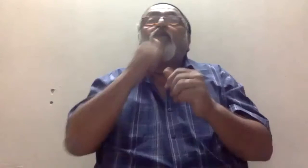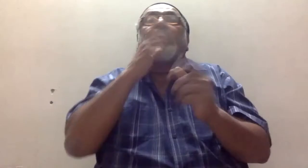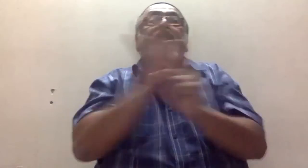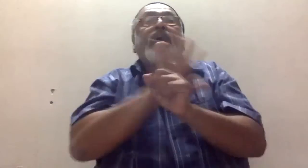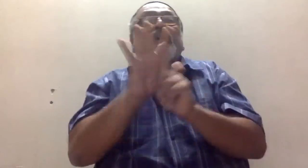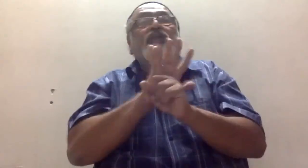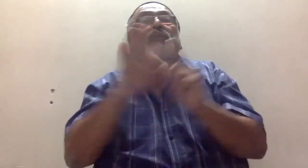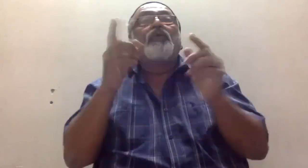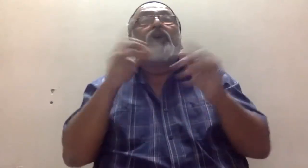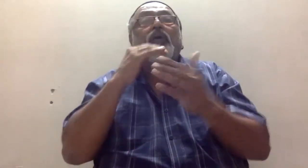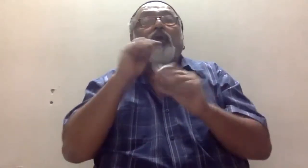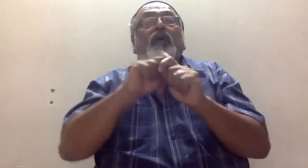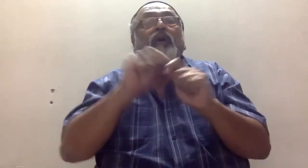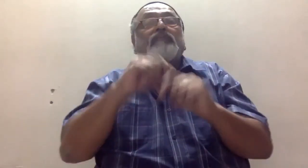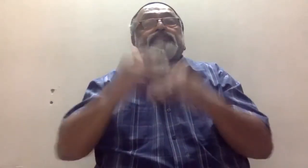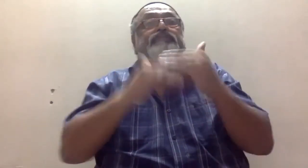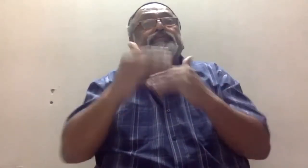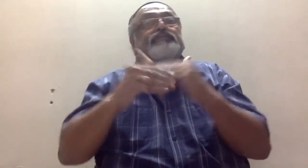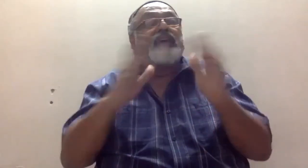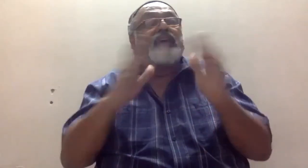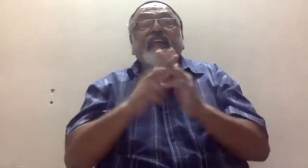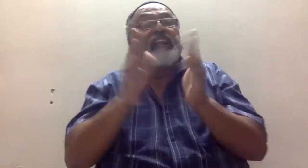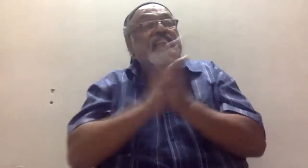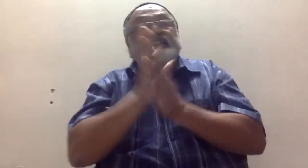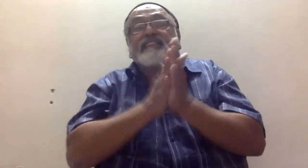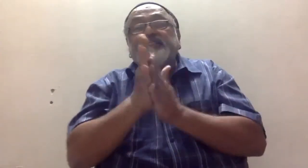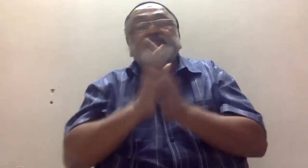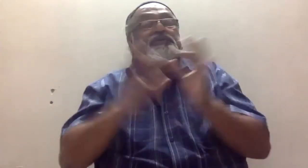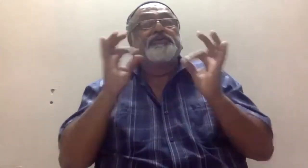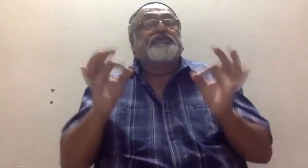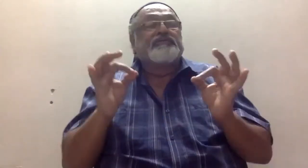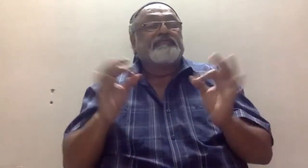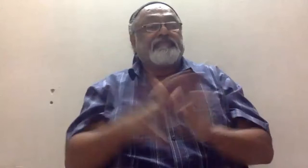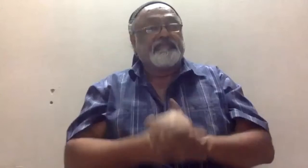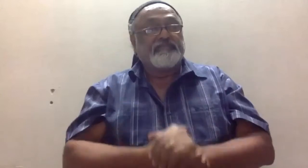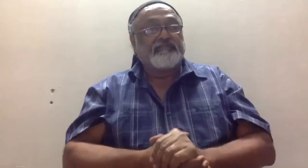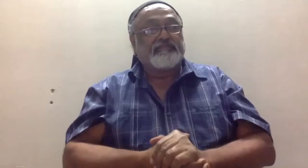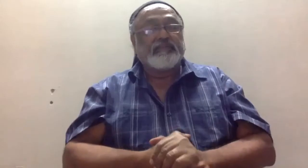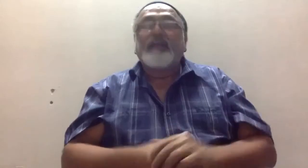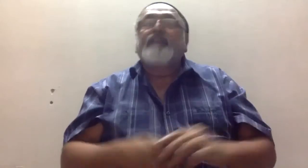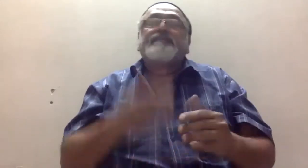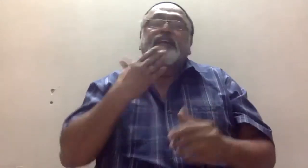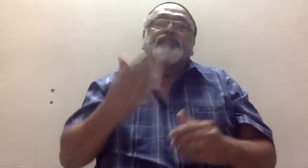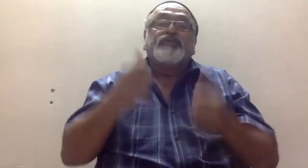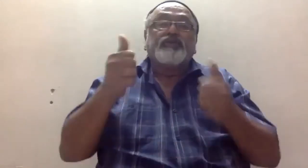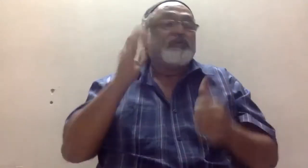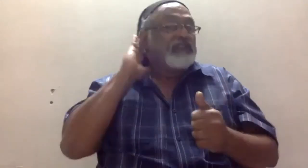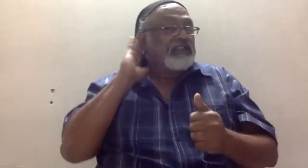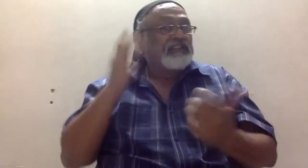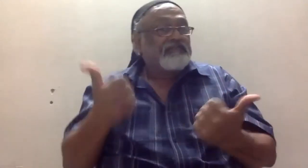so new to me and very interesting as well. Lovely. So good to hear. And that's why I always say,